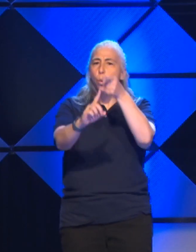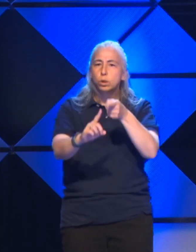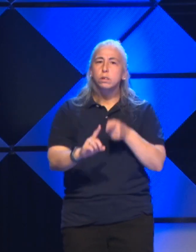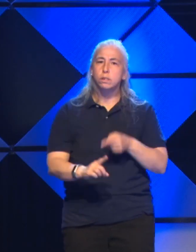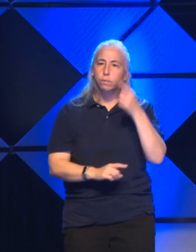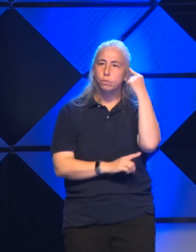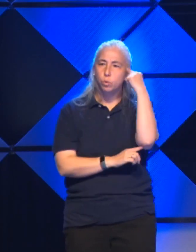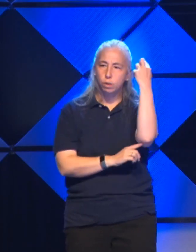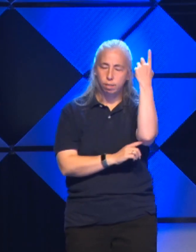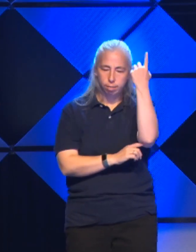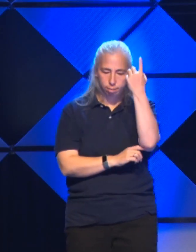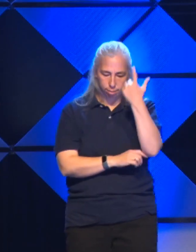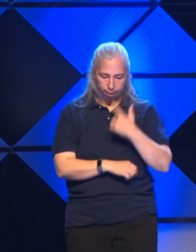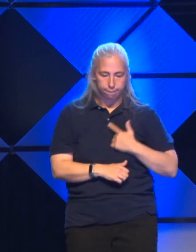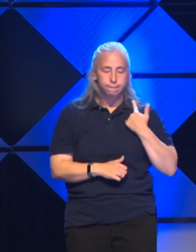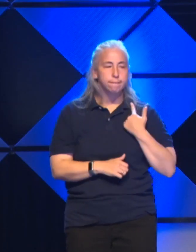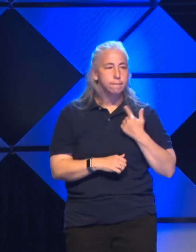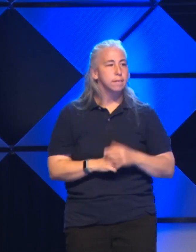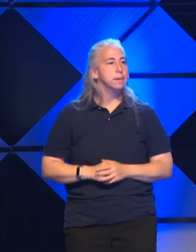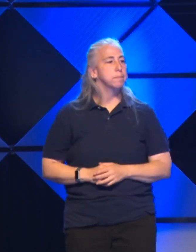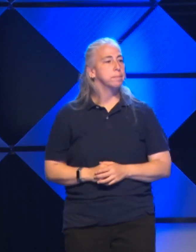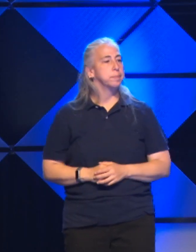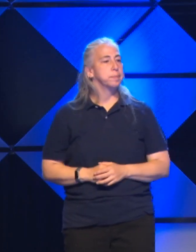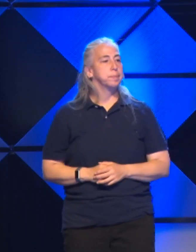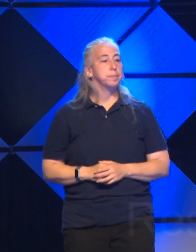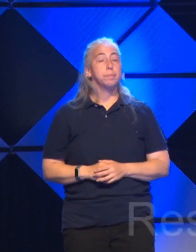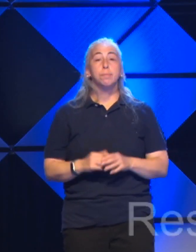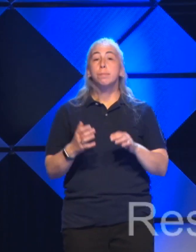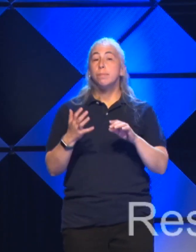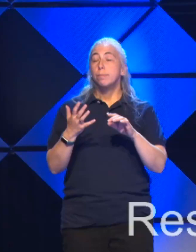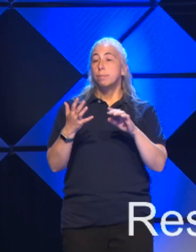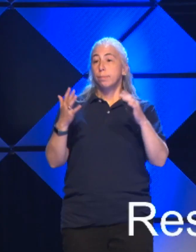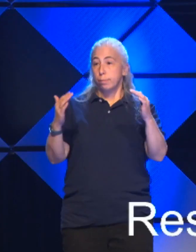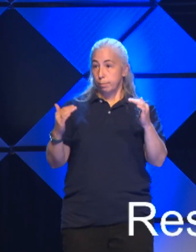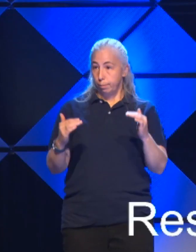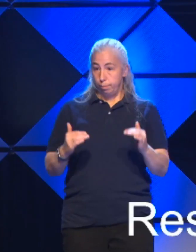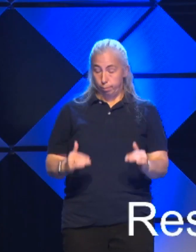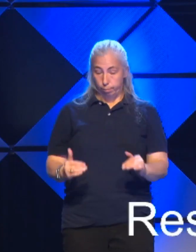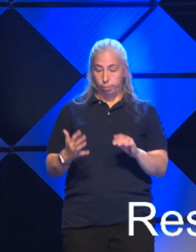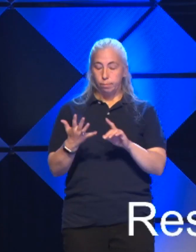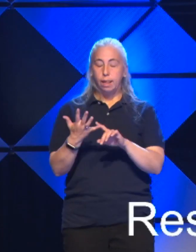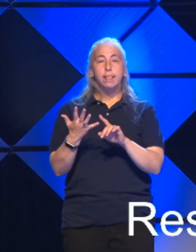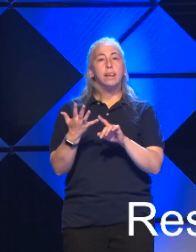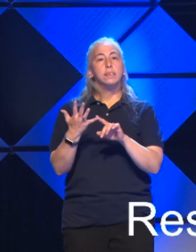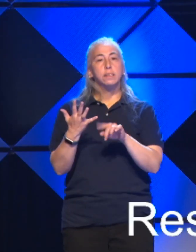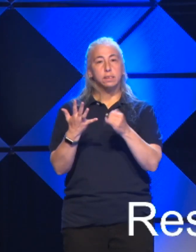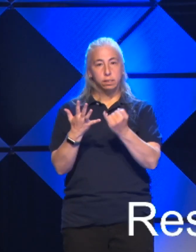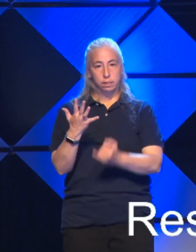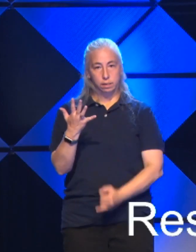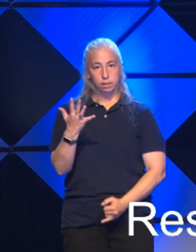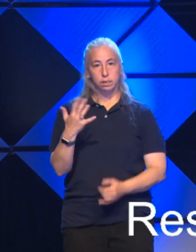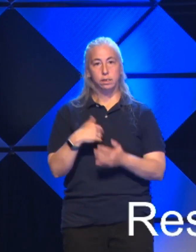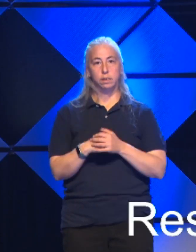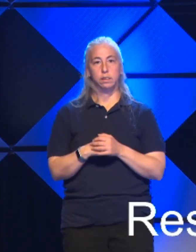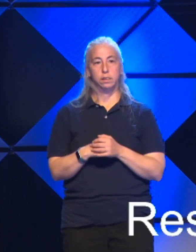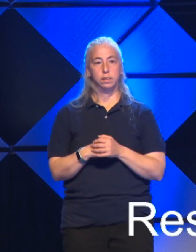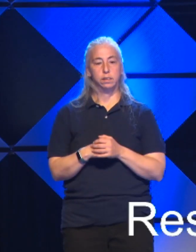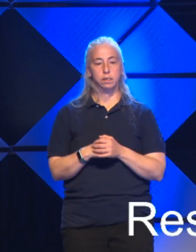And the last one thing that I want to share with you is resignation or